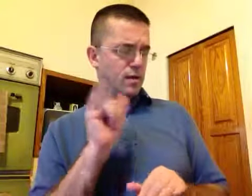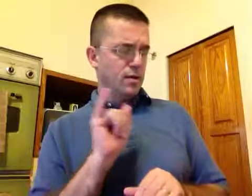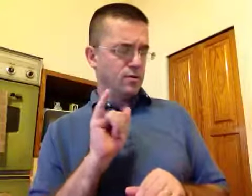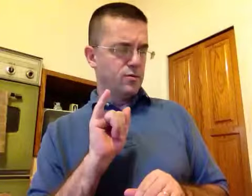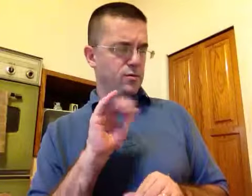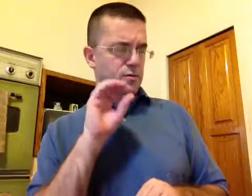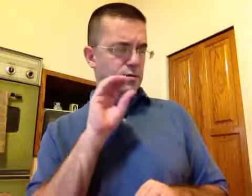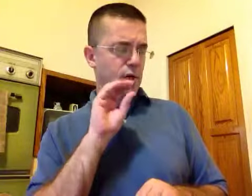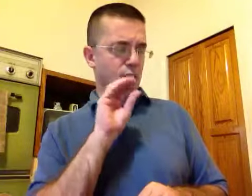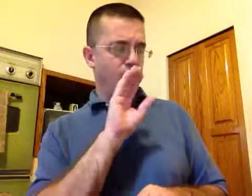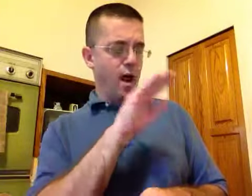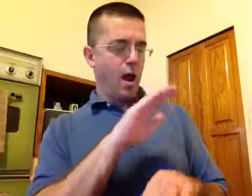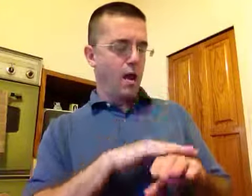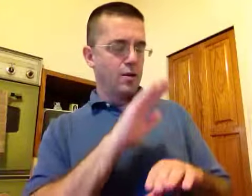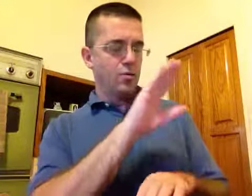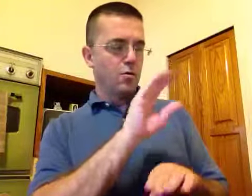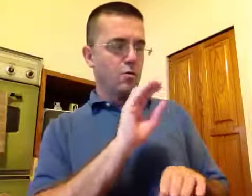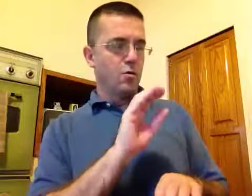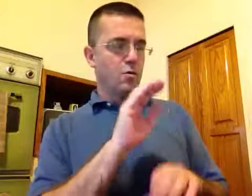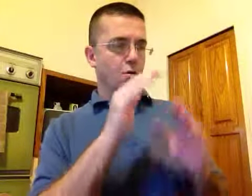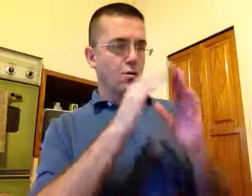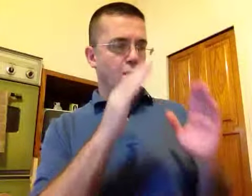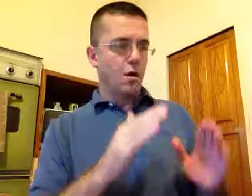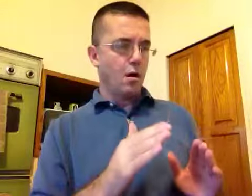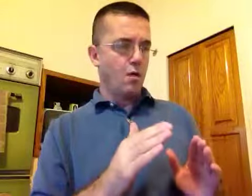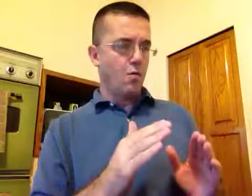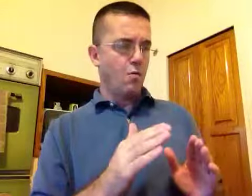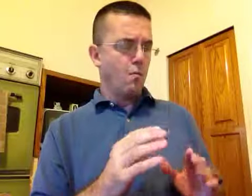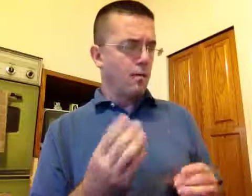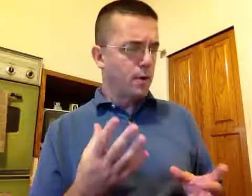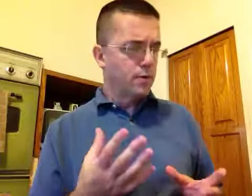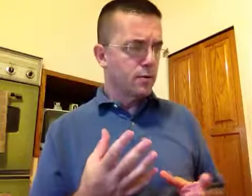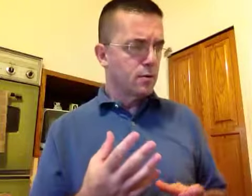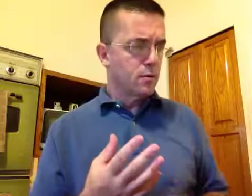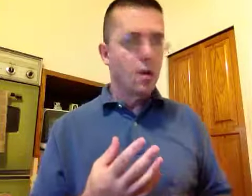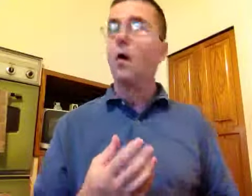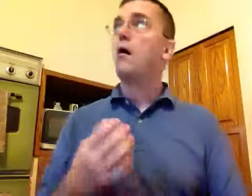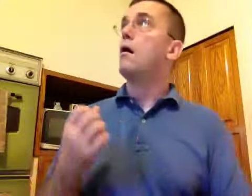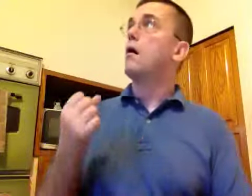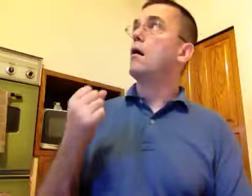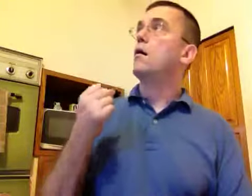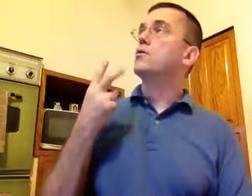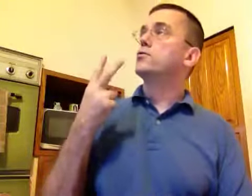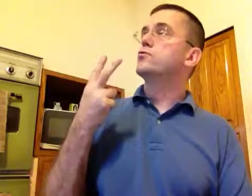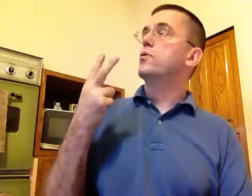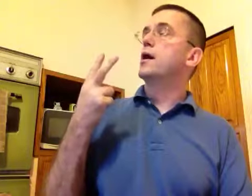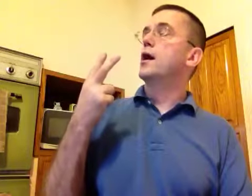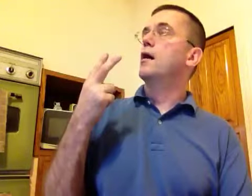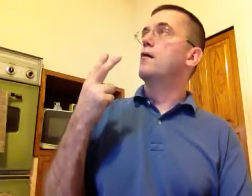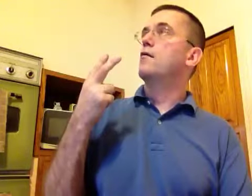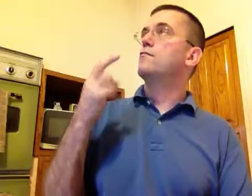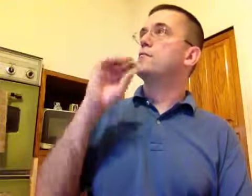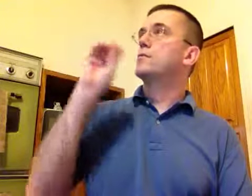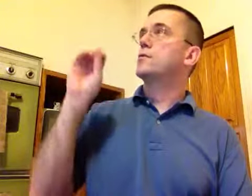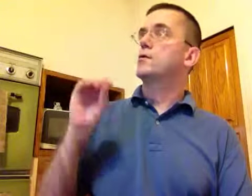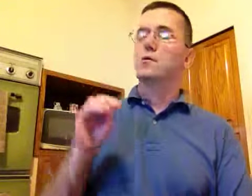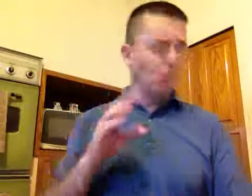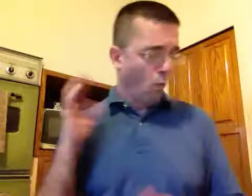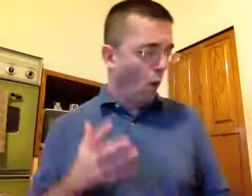Currently, it's at 12.5. Good God. Yeah. Okay. That's right. why. Well, let me help you here for a minute then. To answer